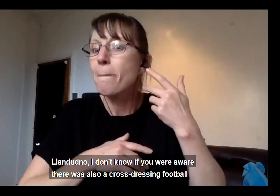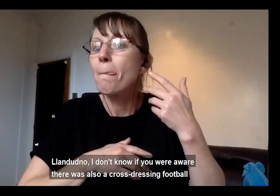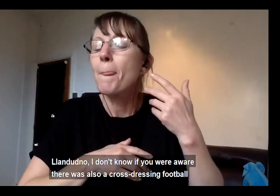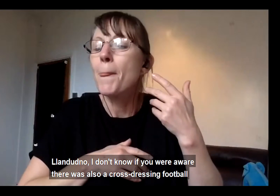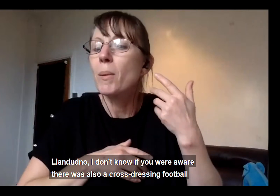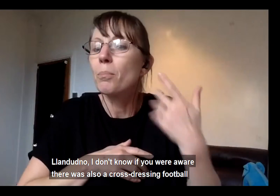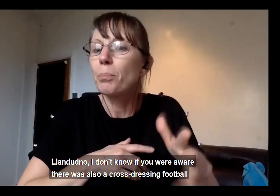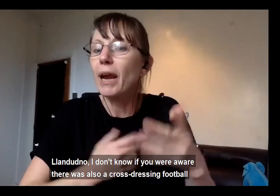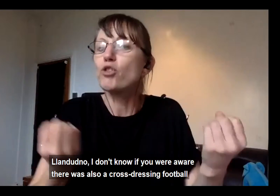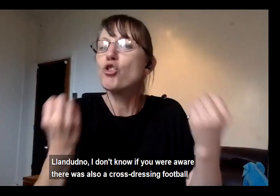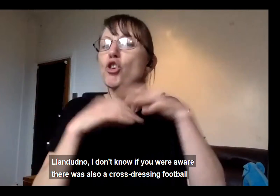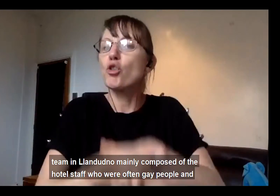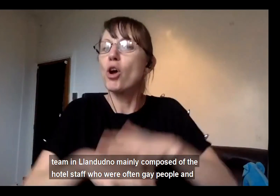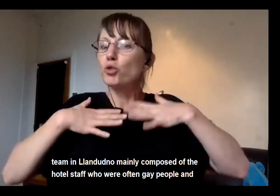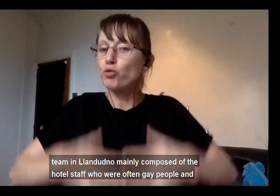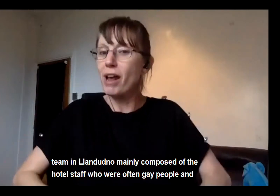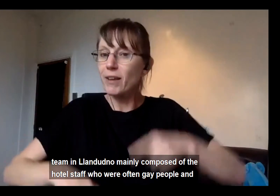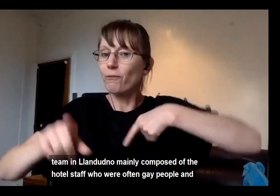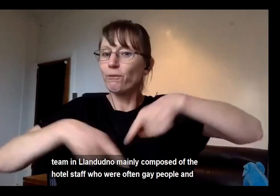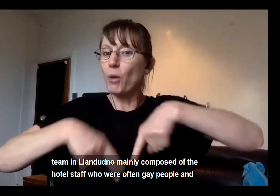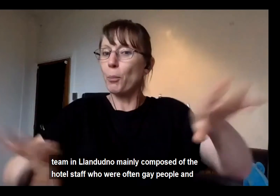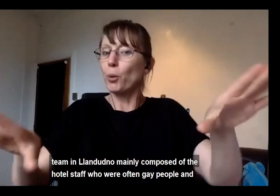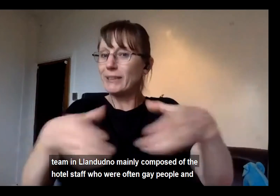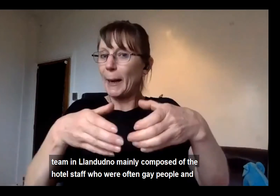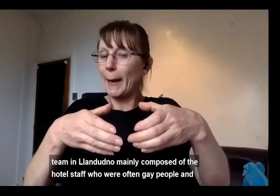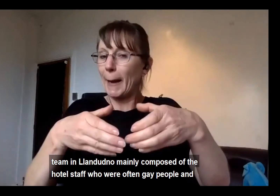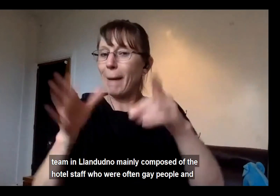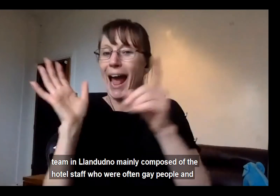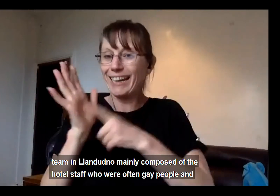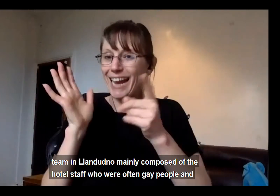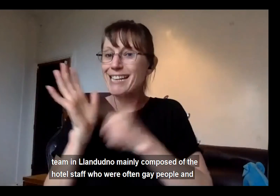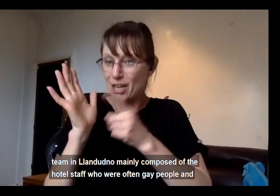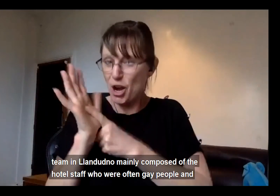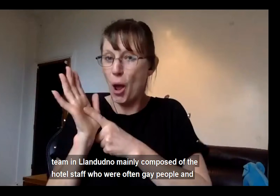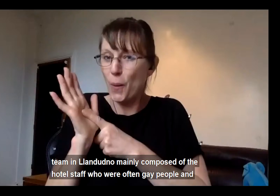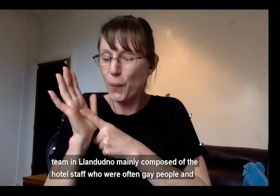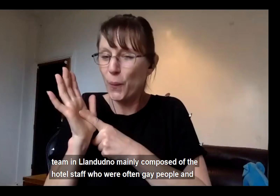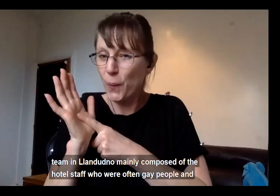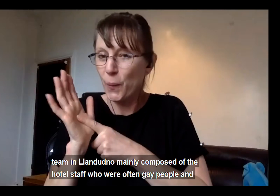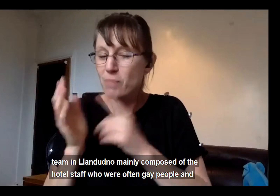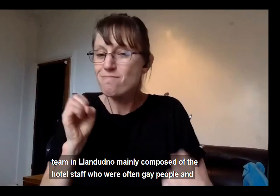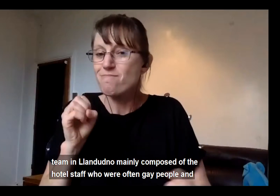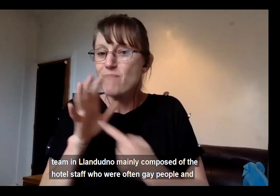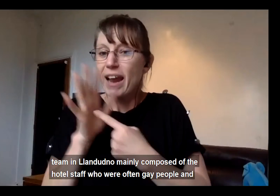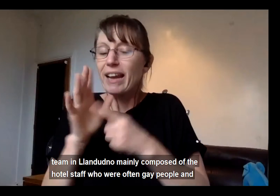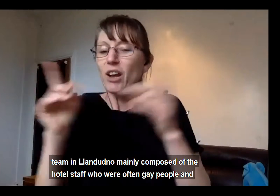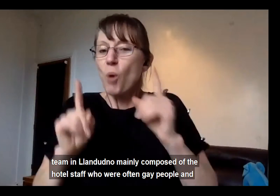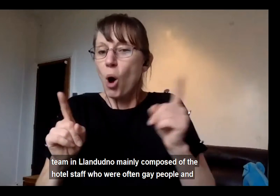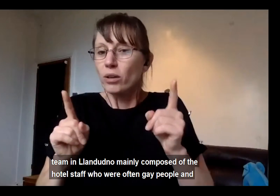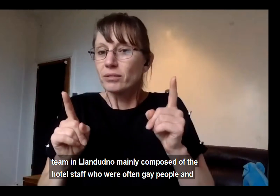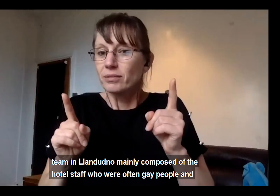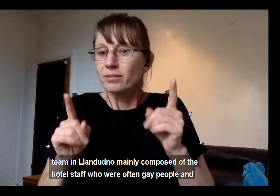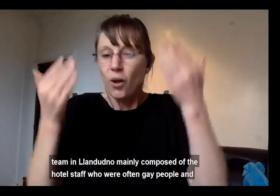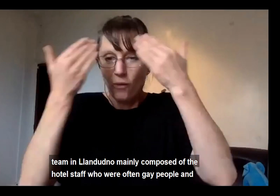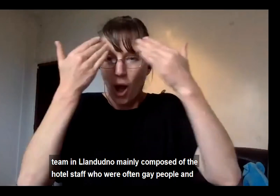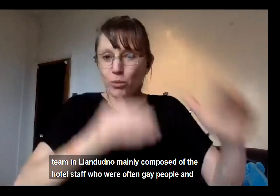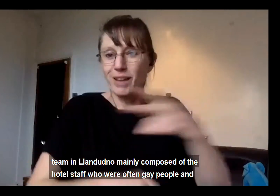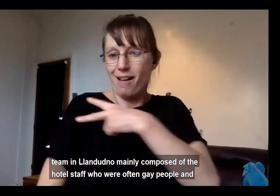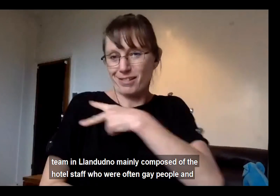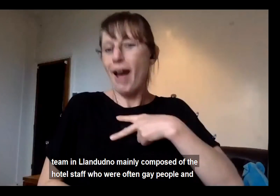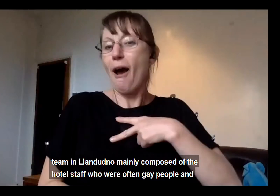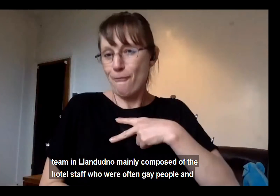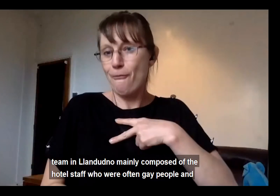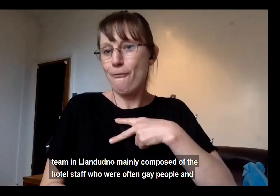a cross-dressing football team in Llandudno, mainly composed of the hotel